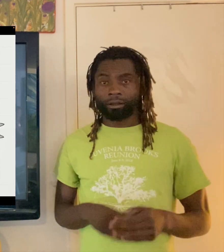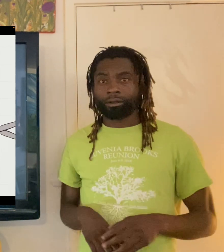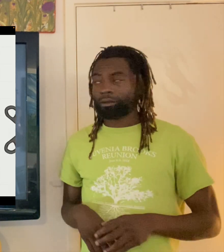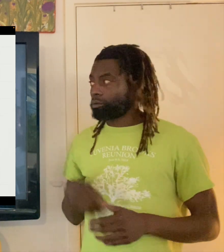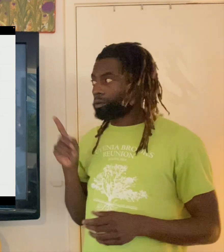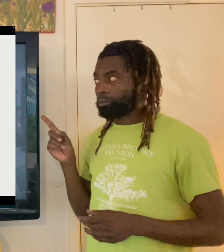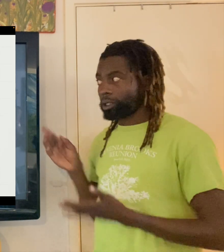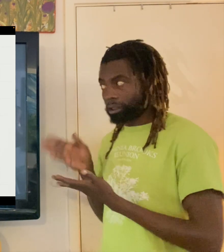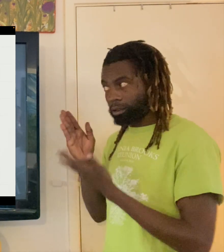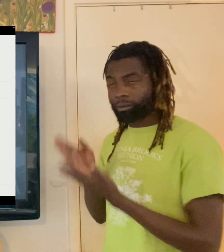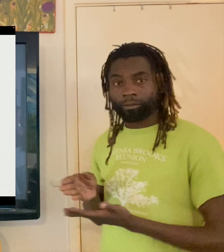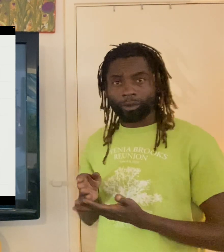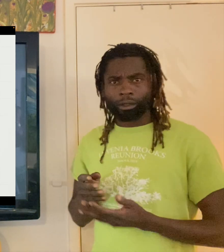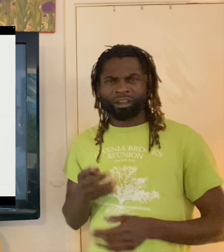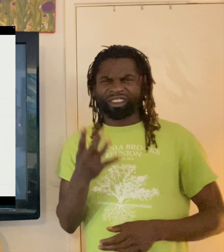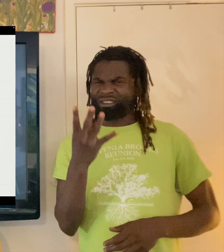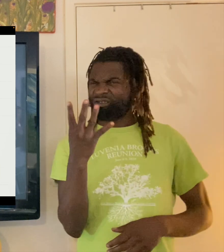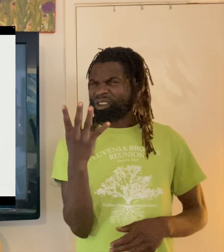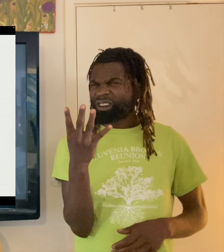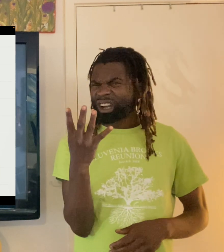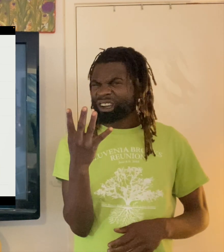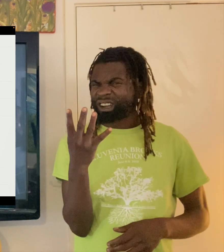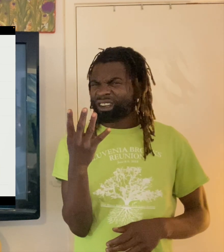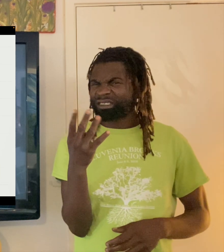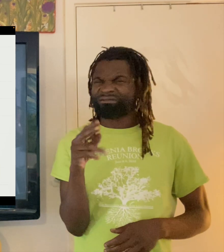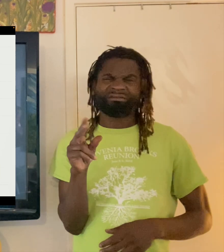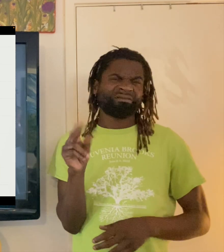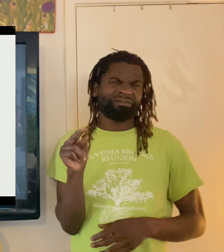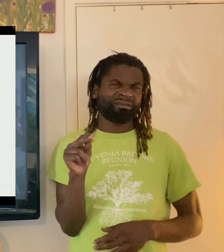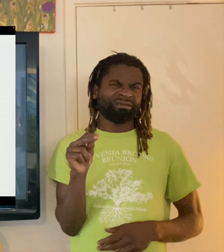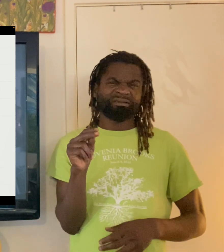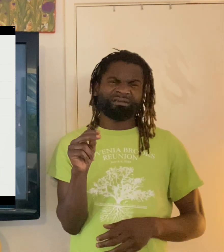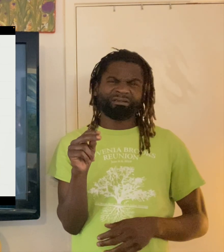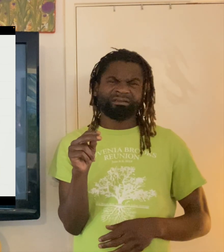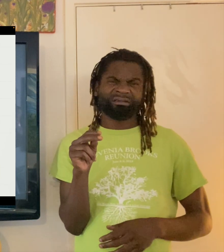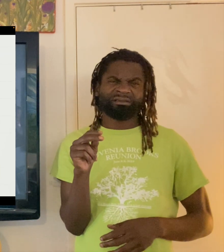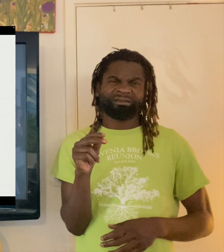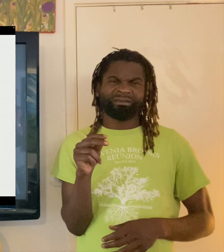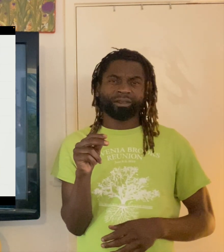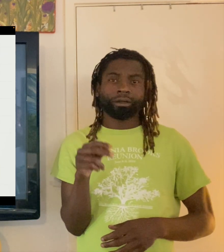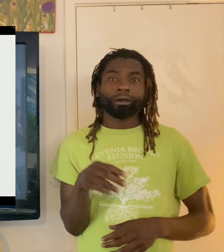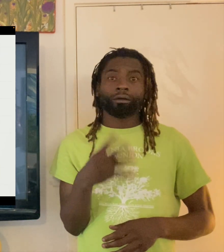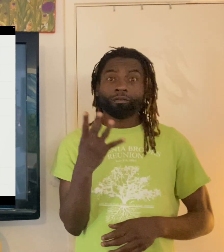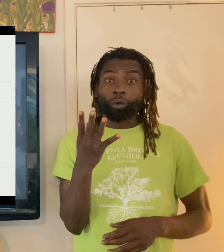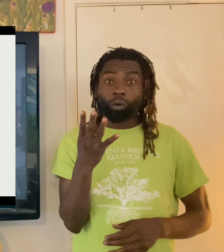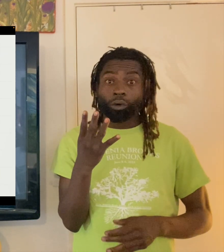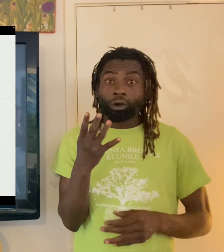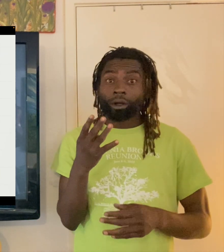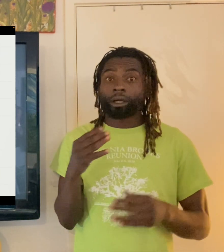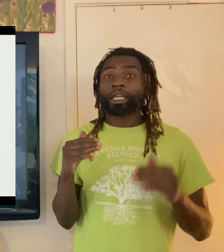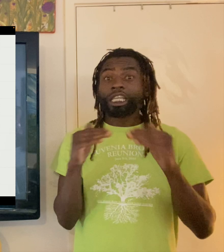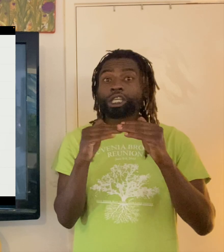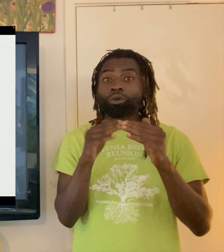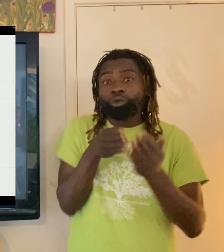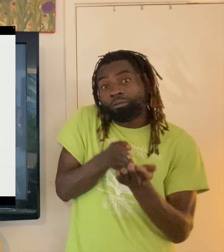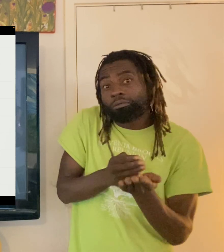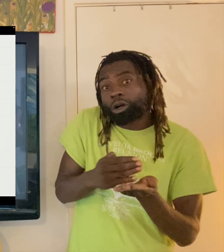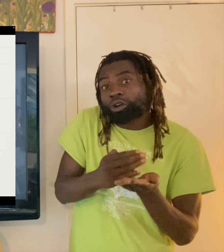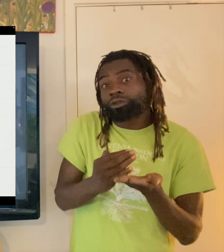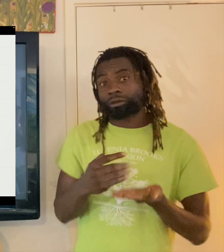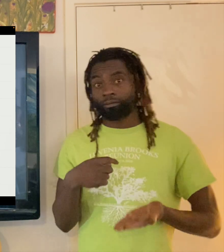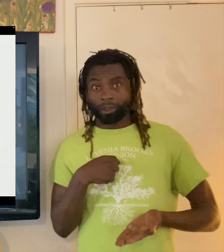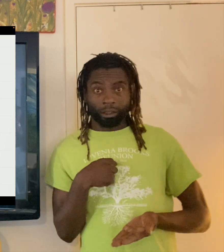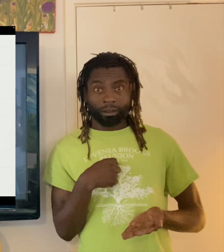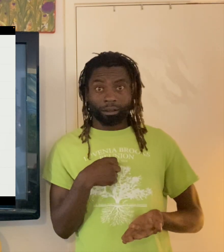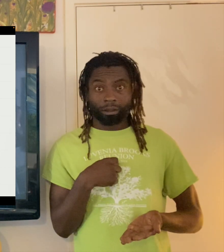So now, are there 4 of me? No, not really, but there are 4 equal parts of